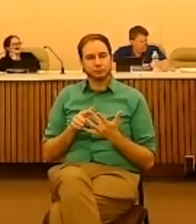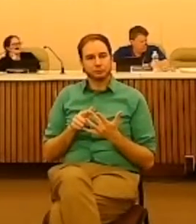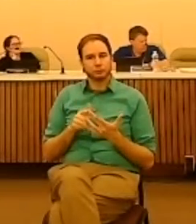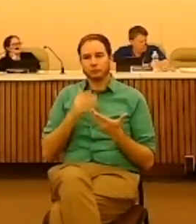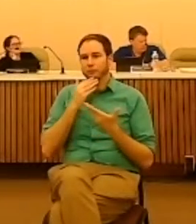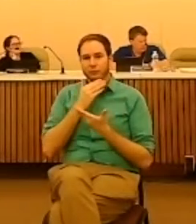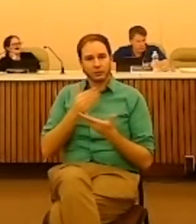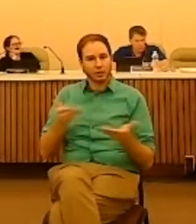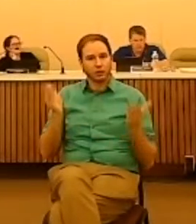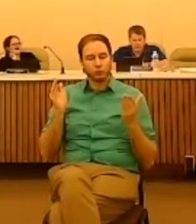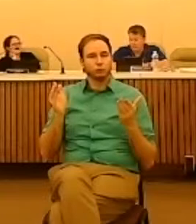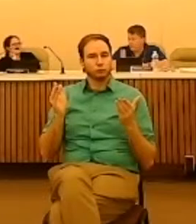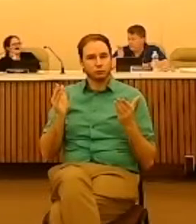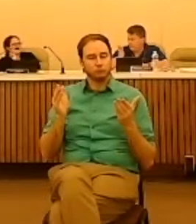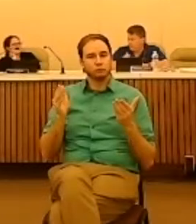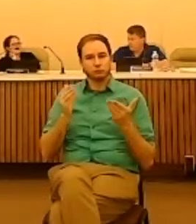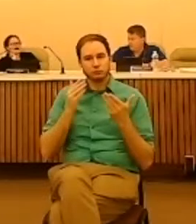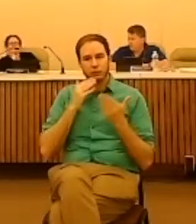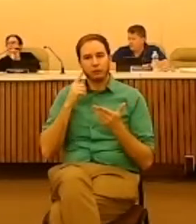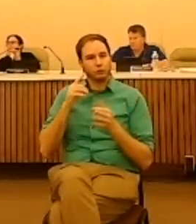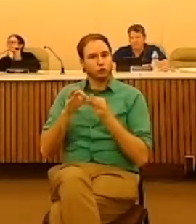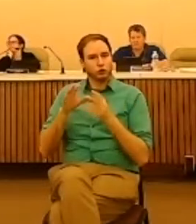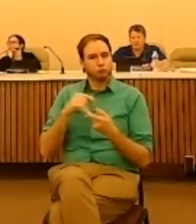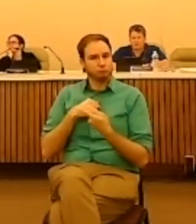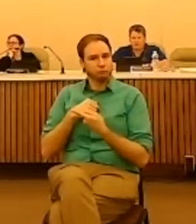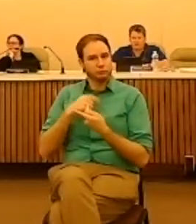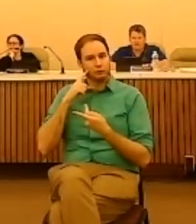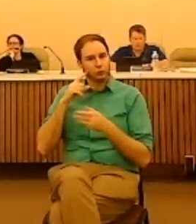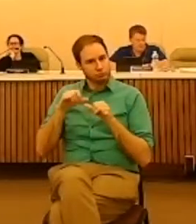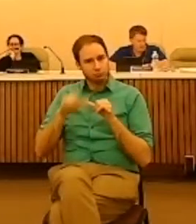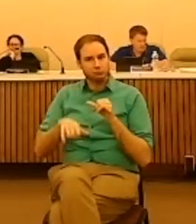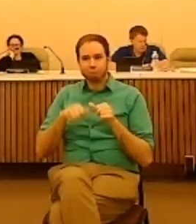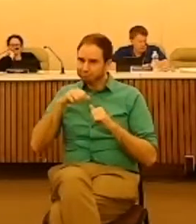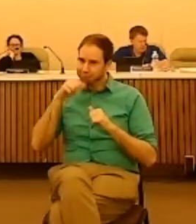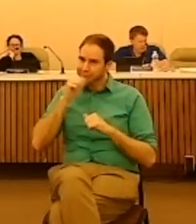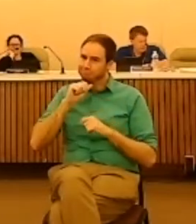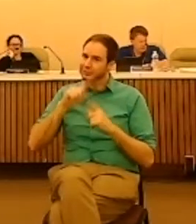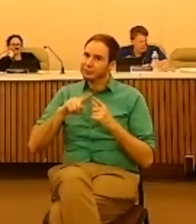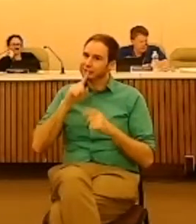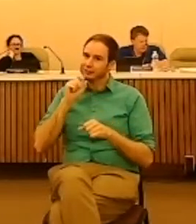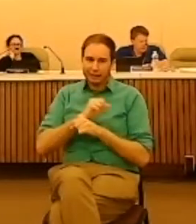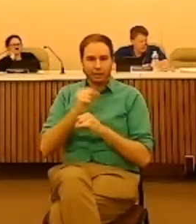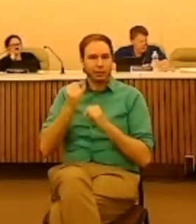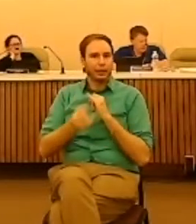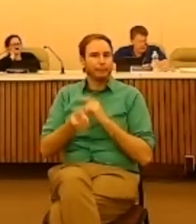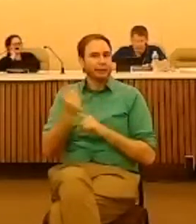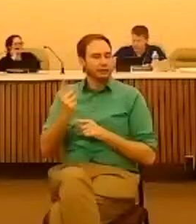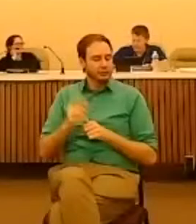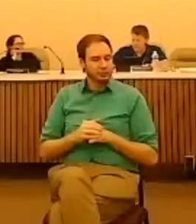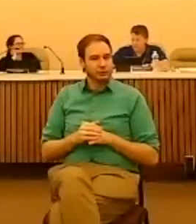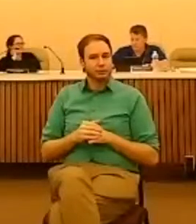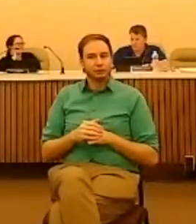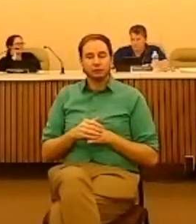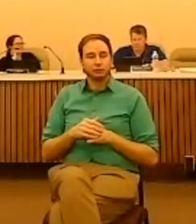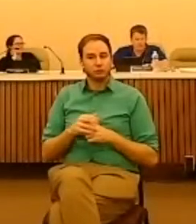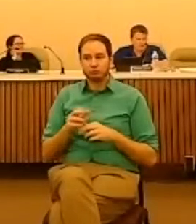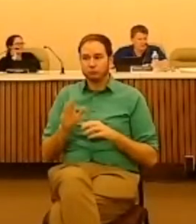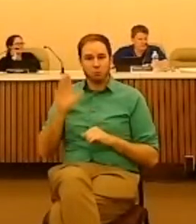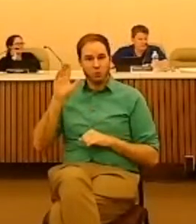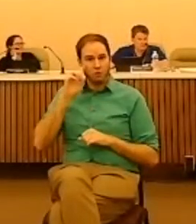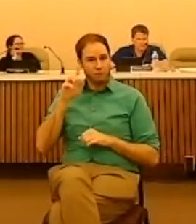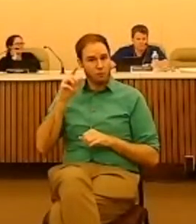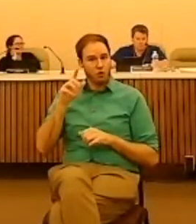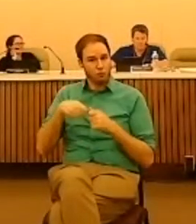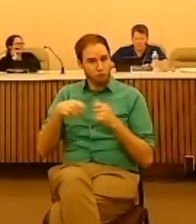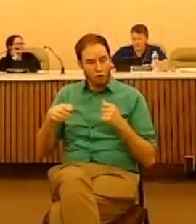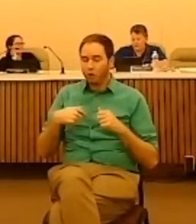Thank you very much. Thank you to our interpreters for sticking it out to the bitter end. Can I get a motion to adjourn?